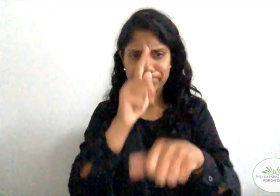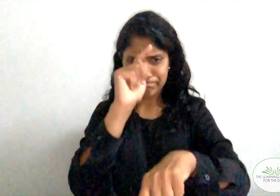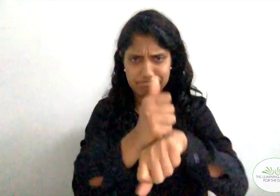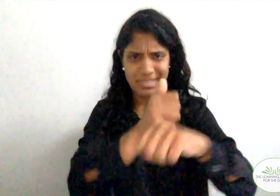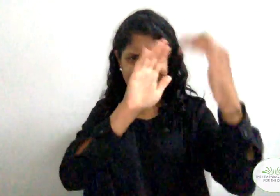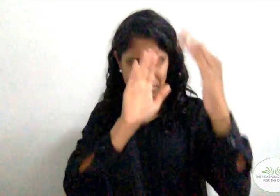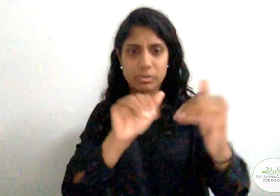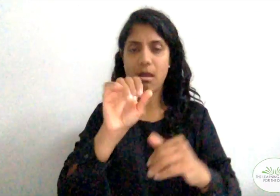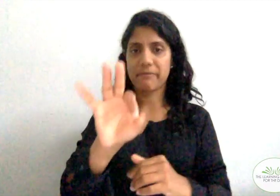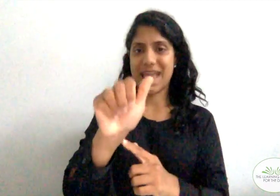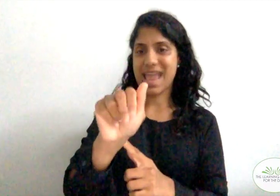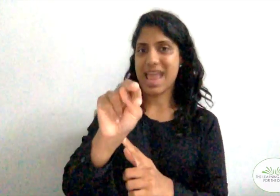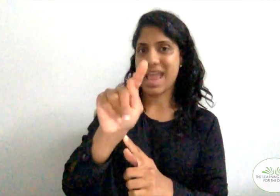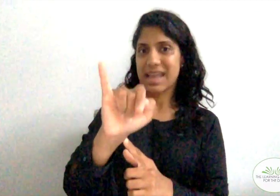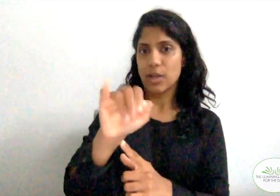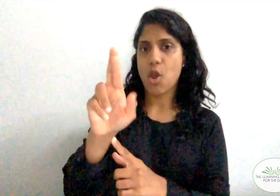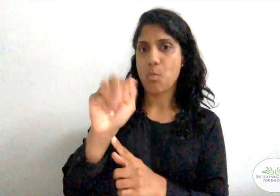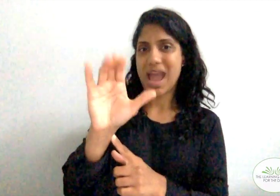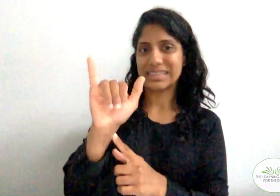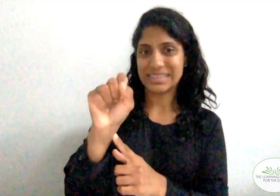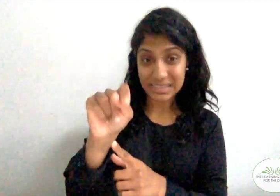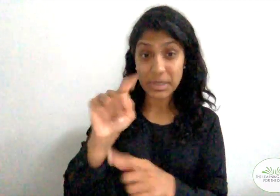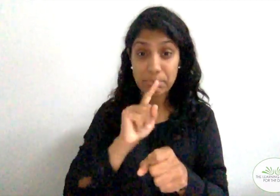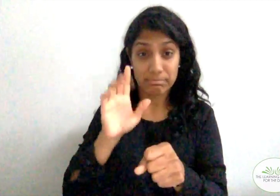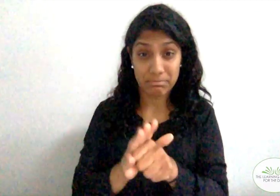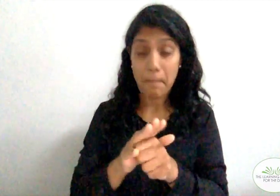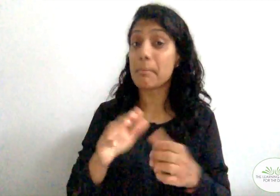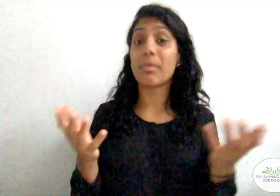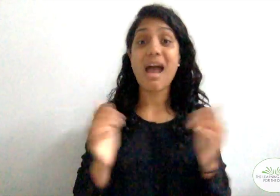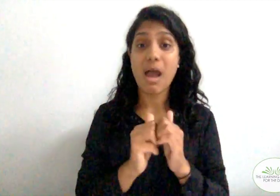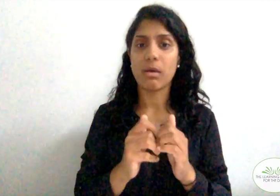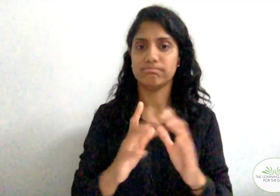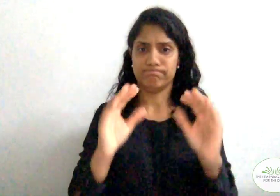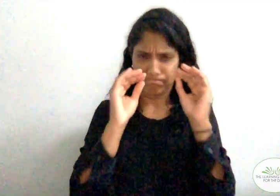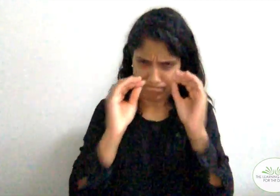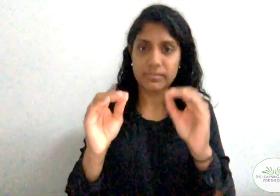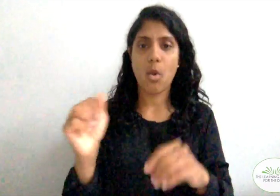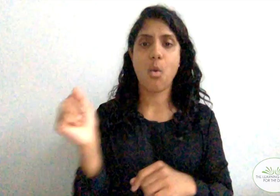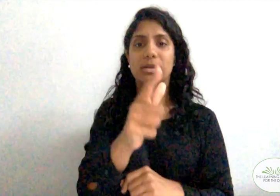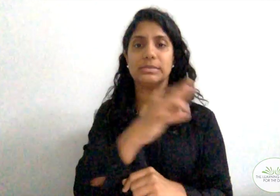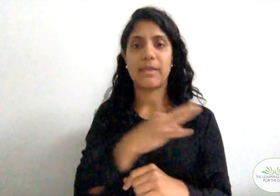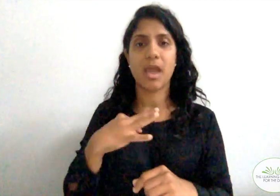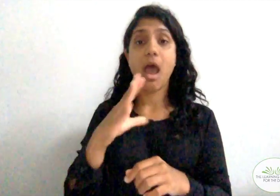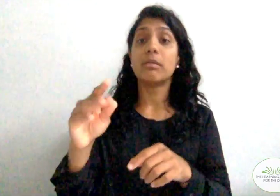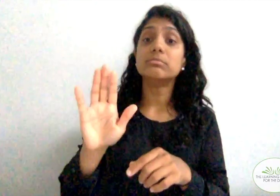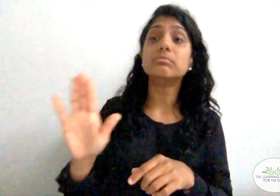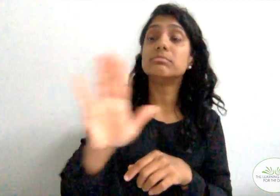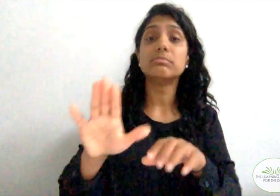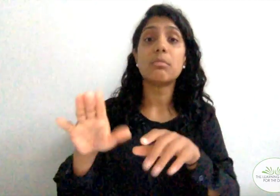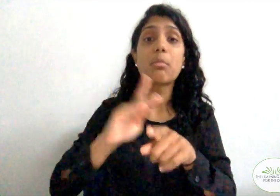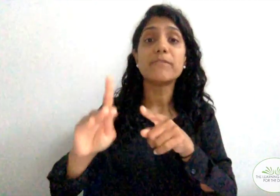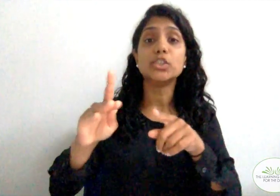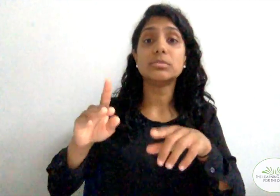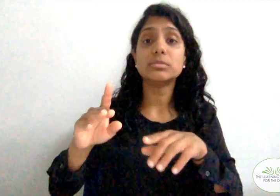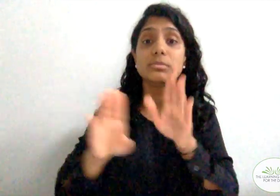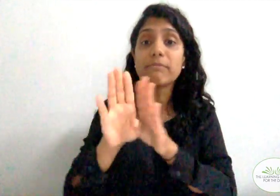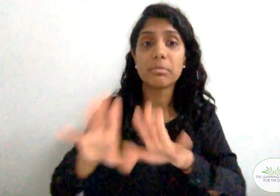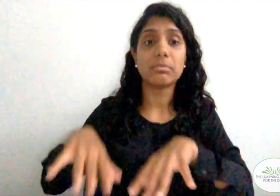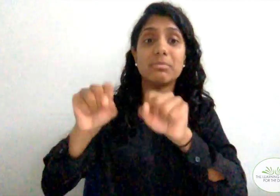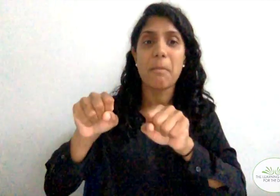Micro-level, interpersonal and individual racism. TLC will establish an expectation of anti-racist